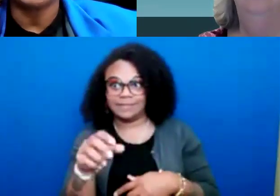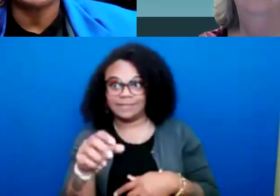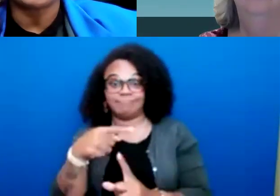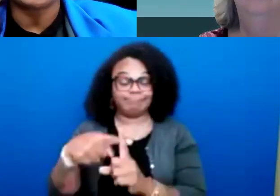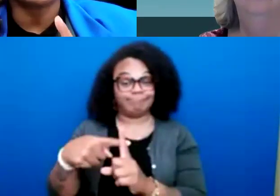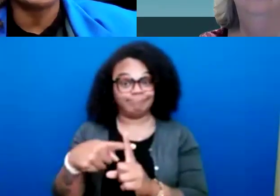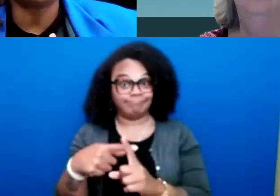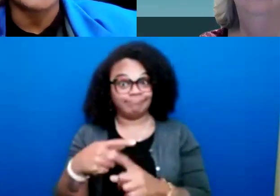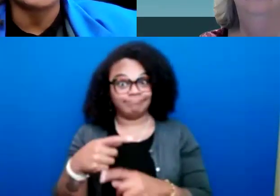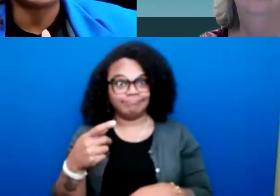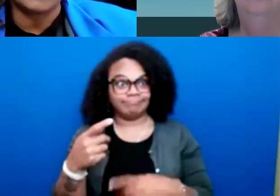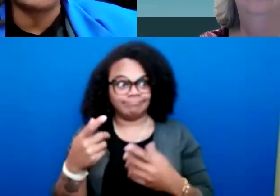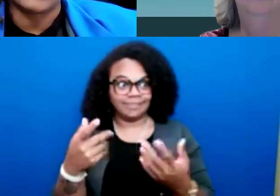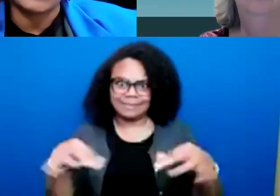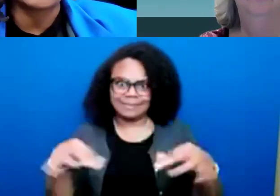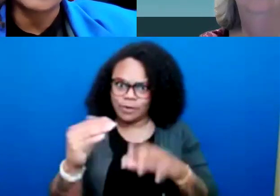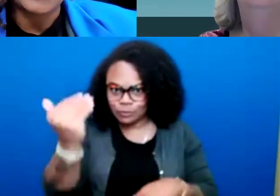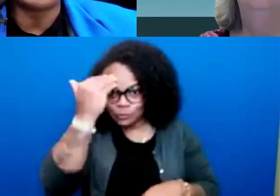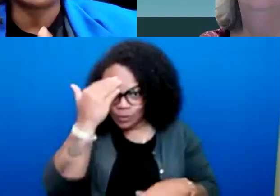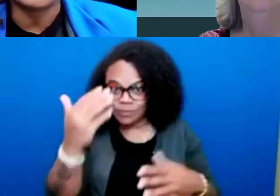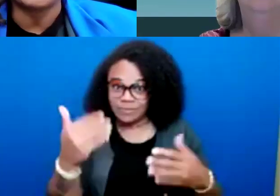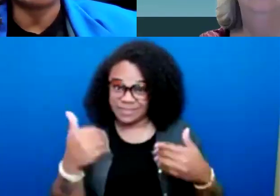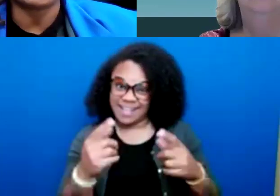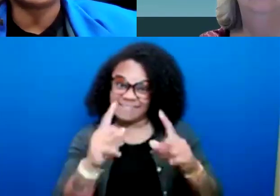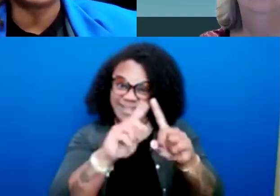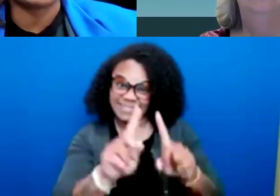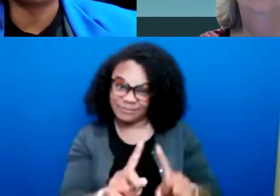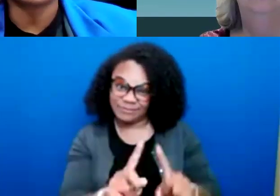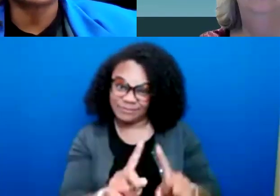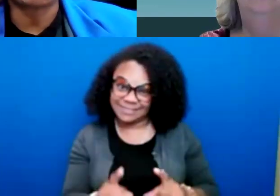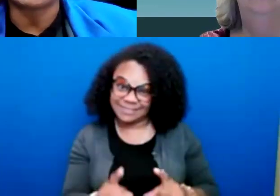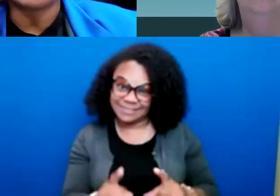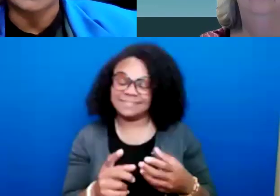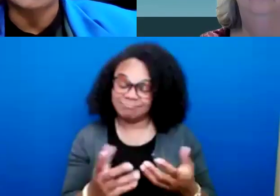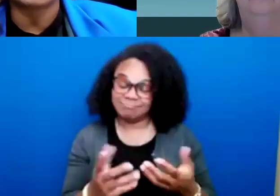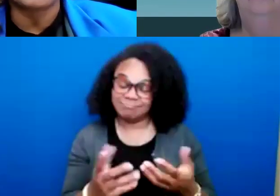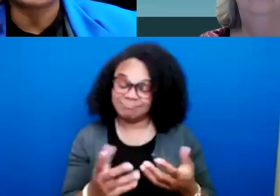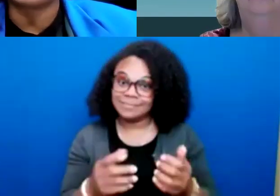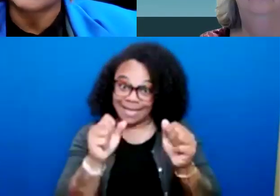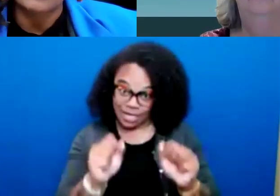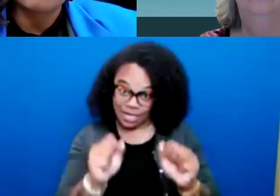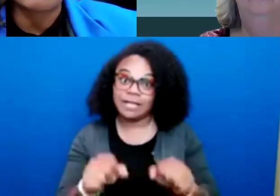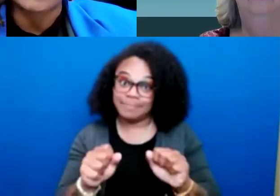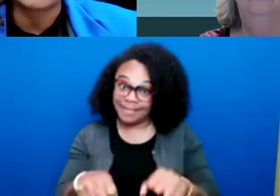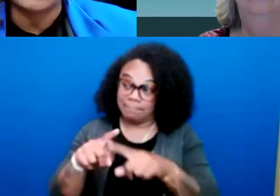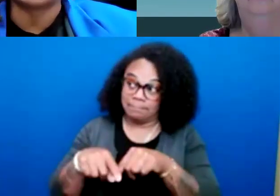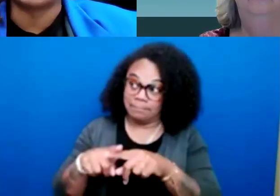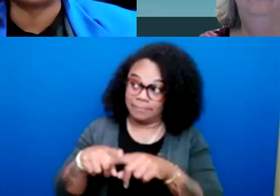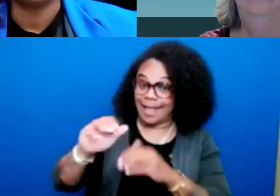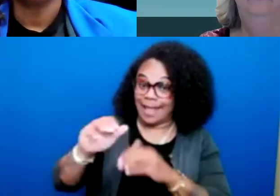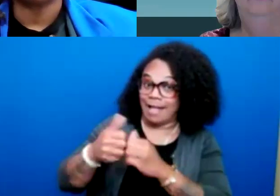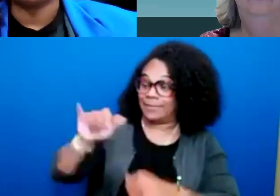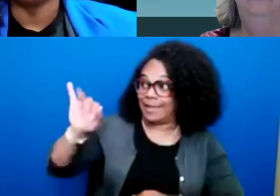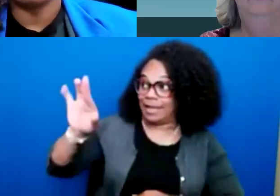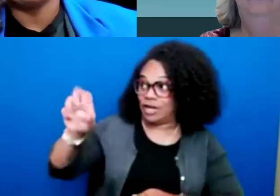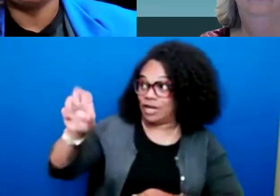to know that there is a difference and there can be a determination by the IRS based upon how you've been filing